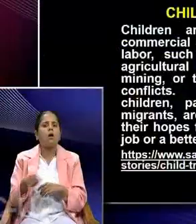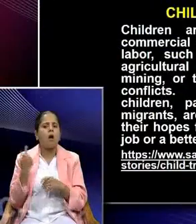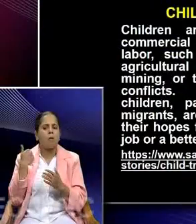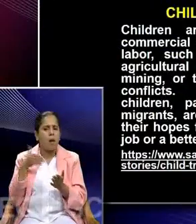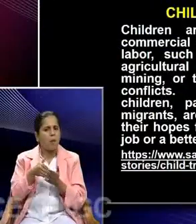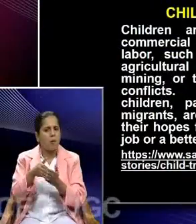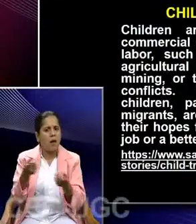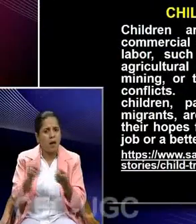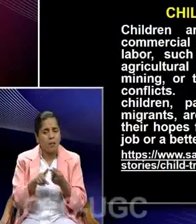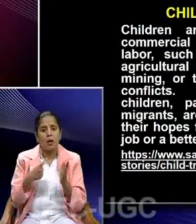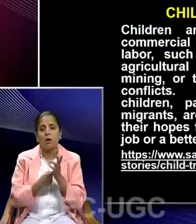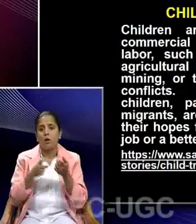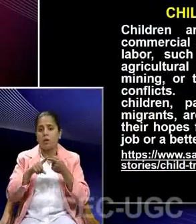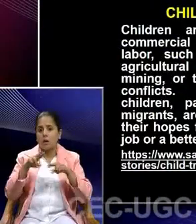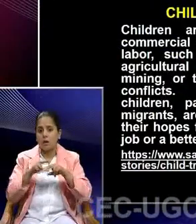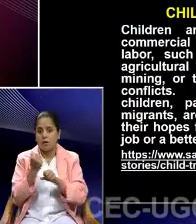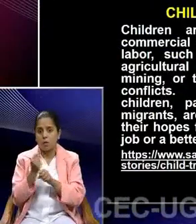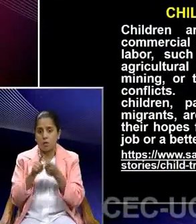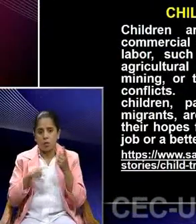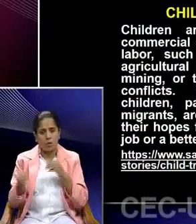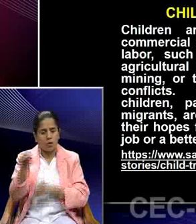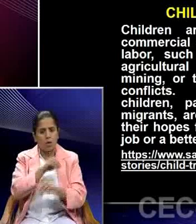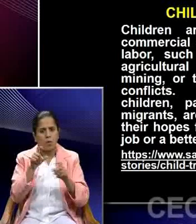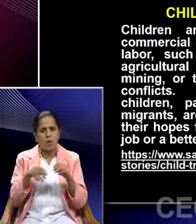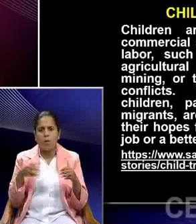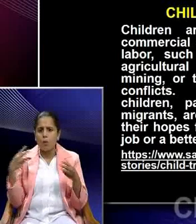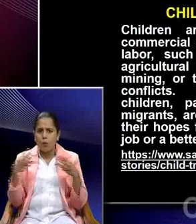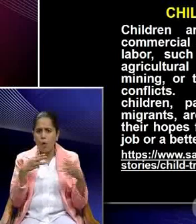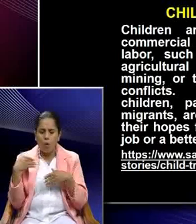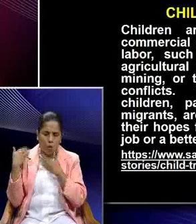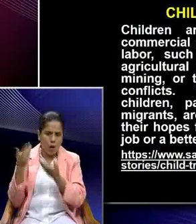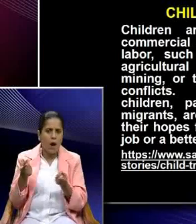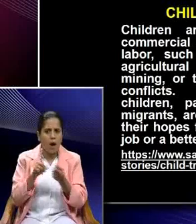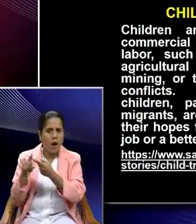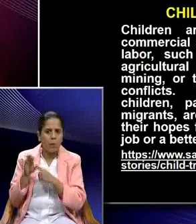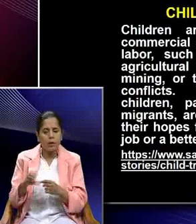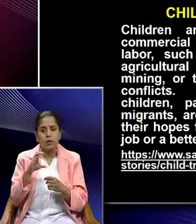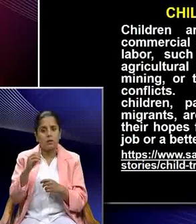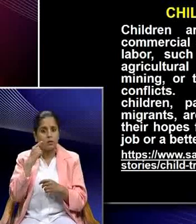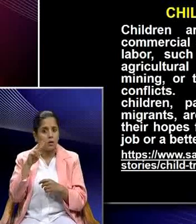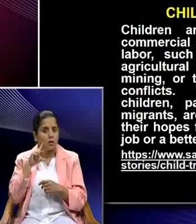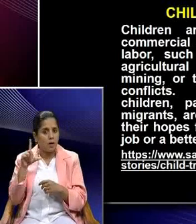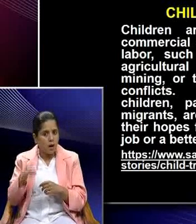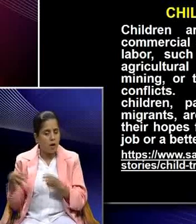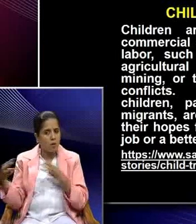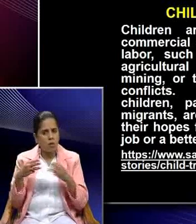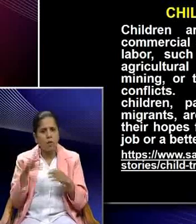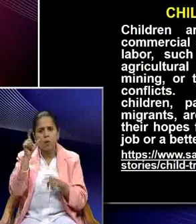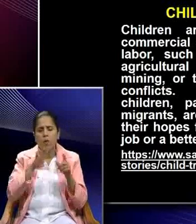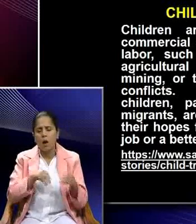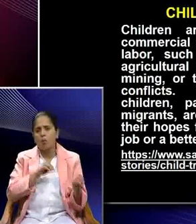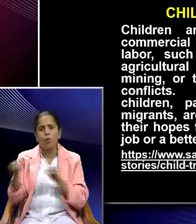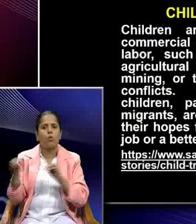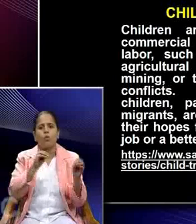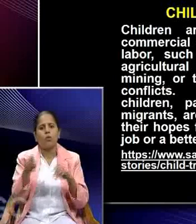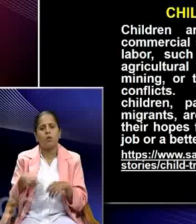among refugees. Every time there is a war, every time there is a civil war, you have refugees, and the plight